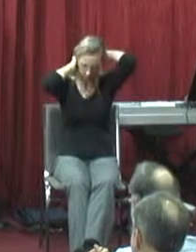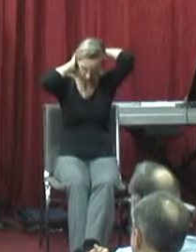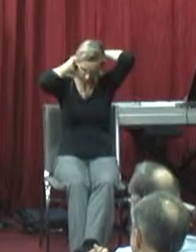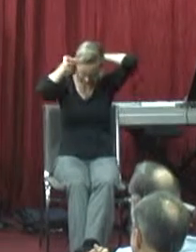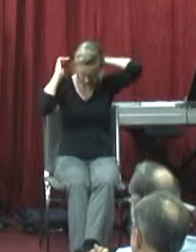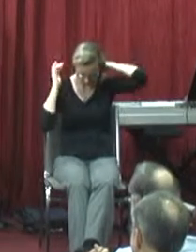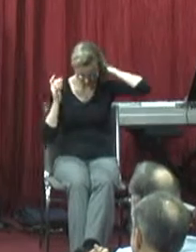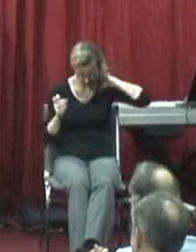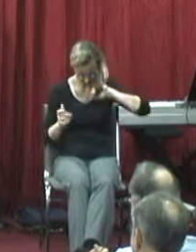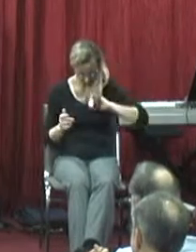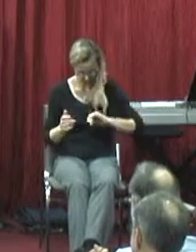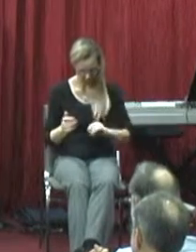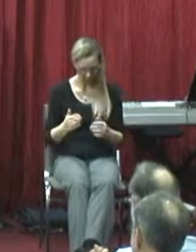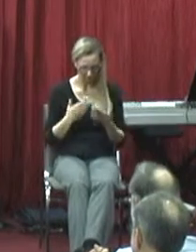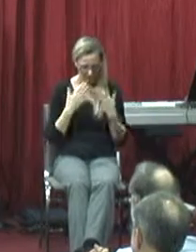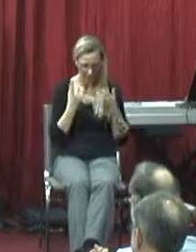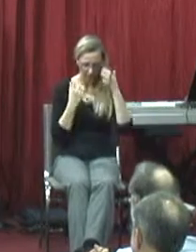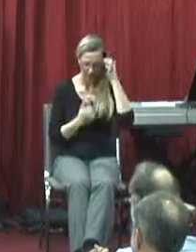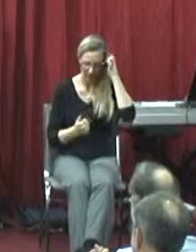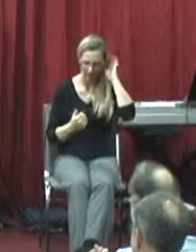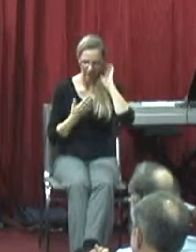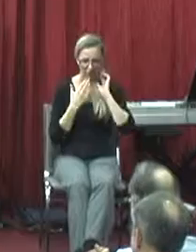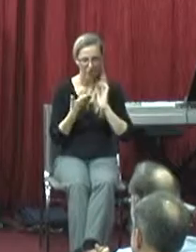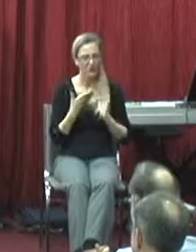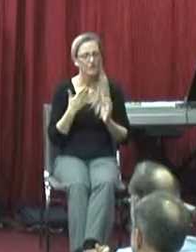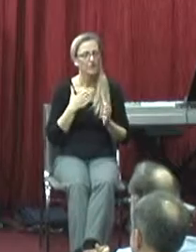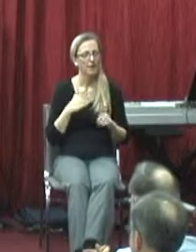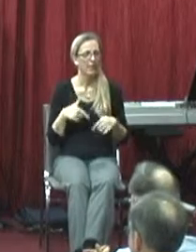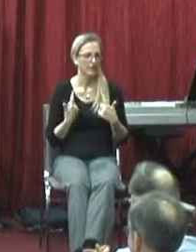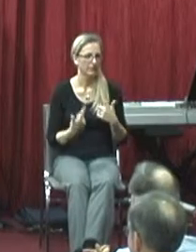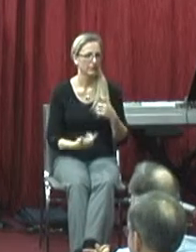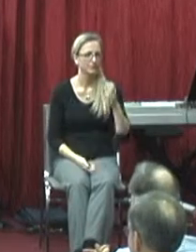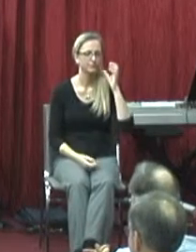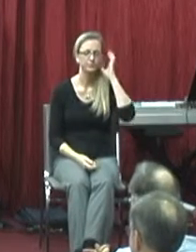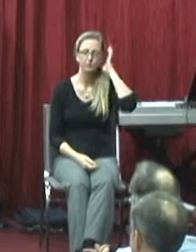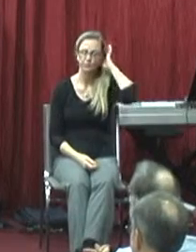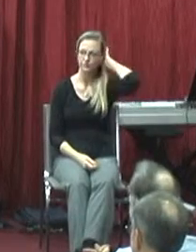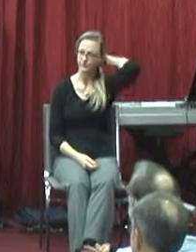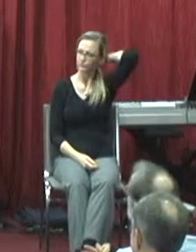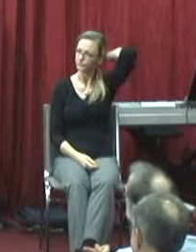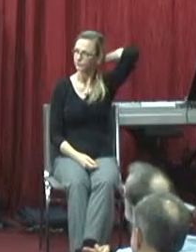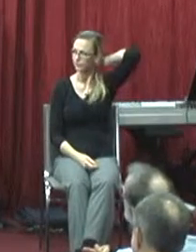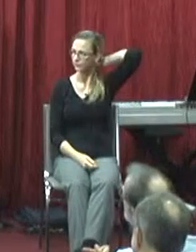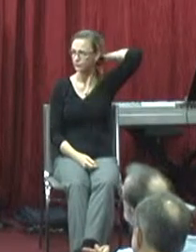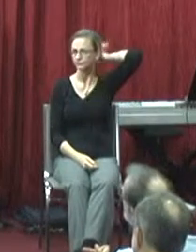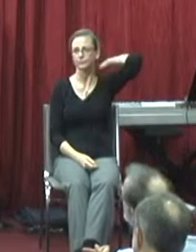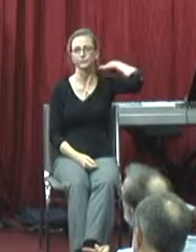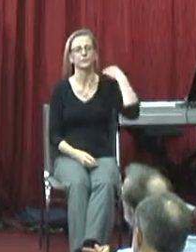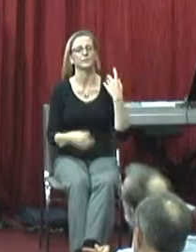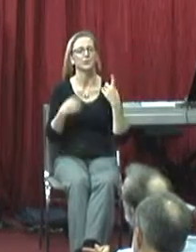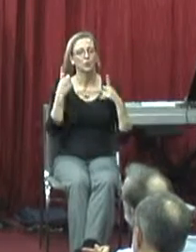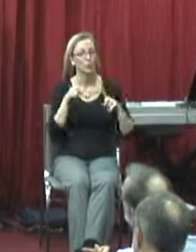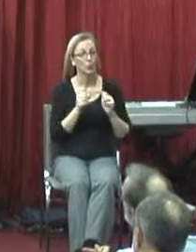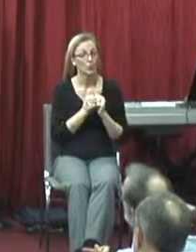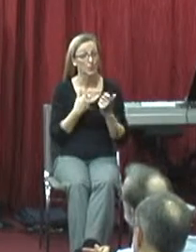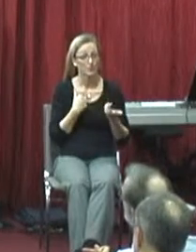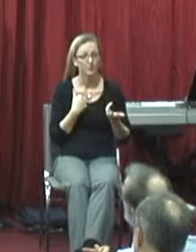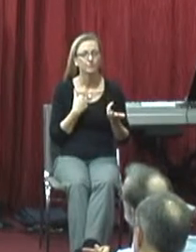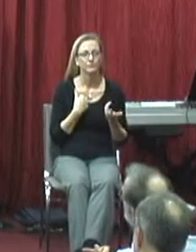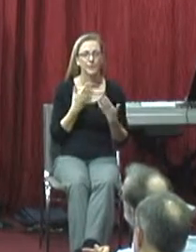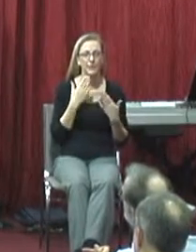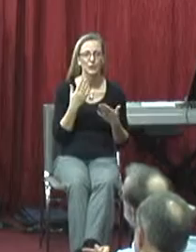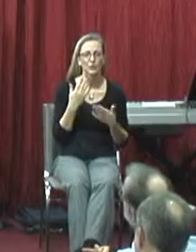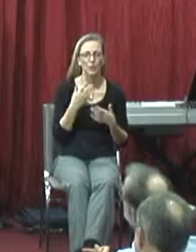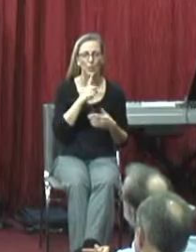you, God, for every good thing in my life. Can you agree with me for that? Thank you, Lord, for